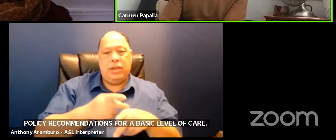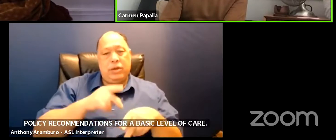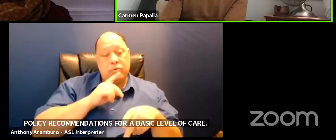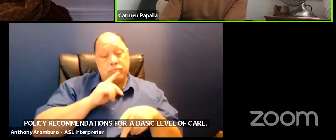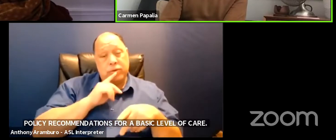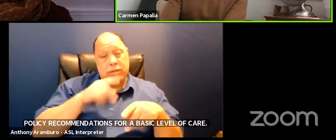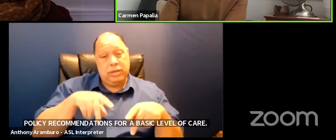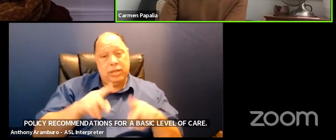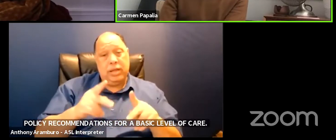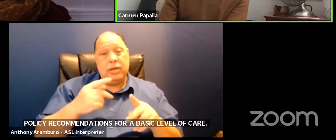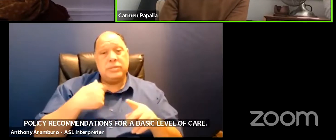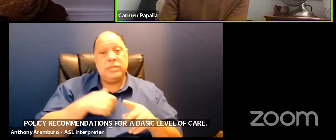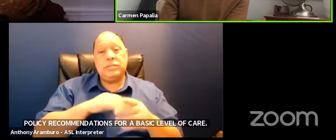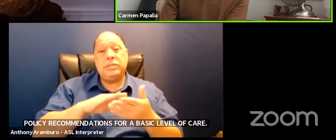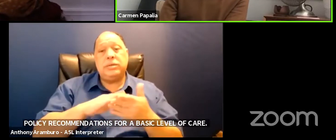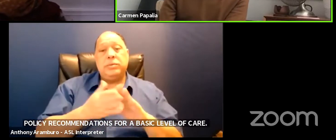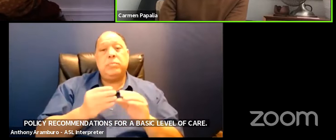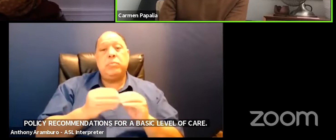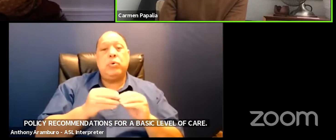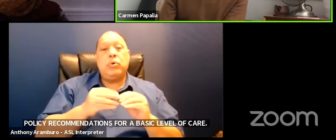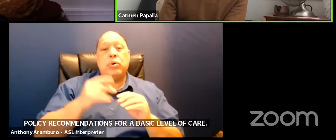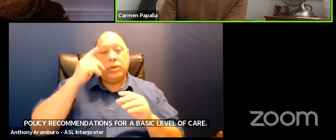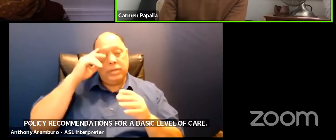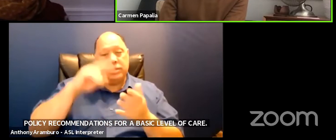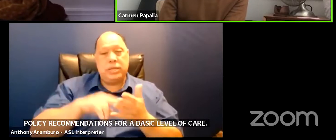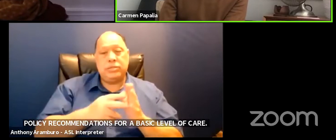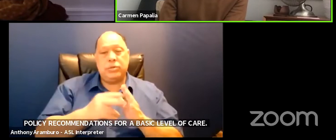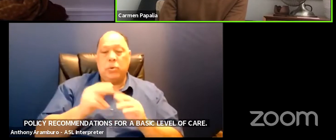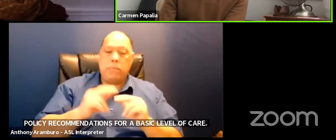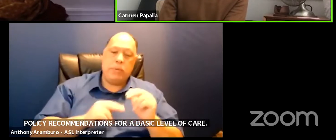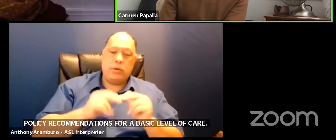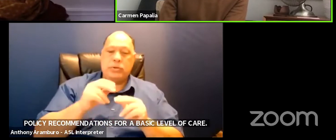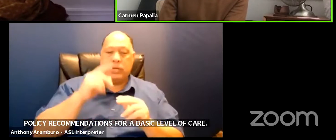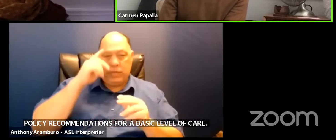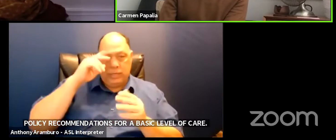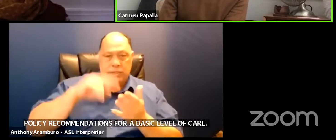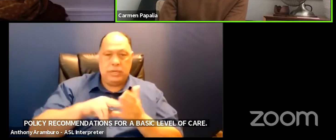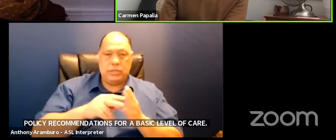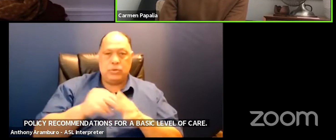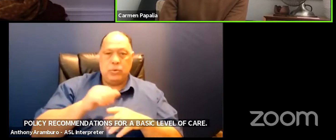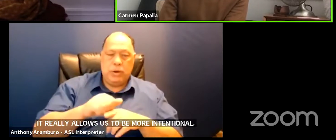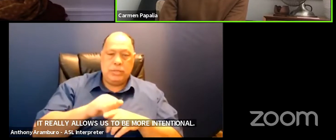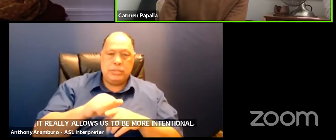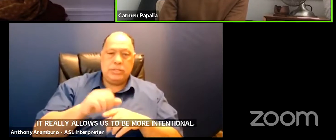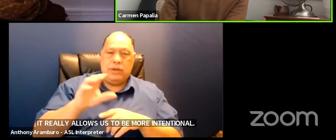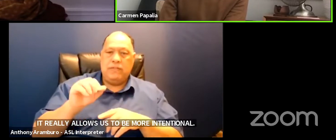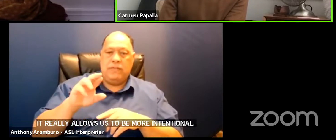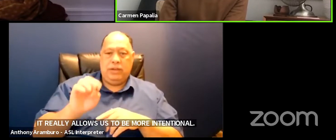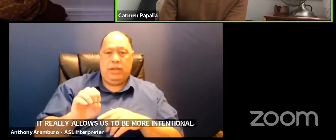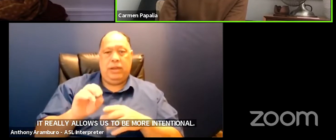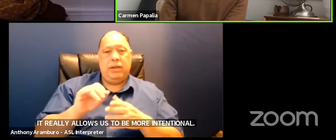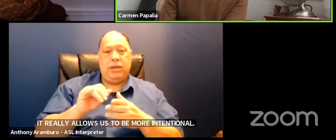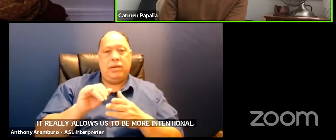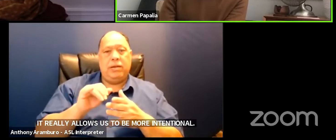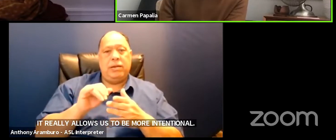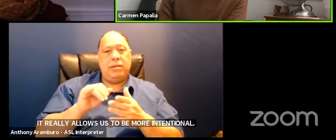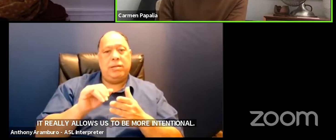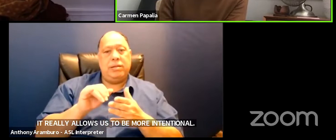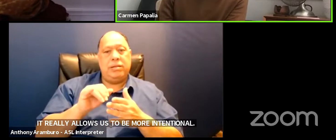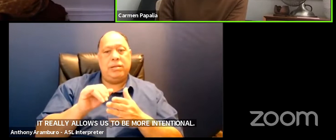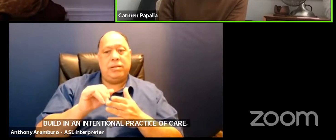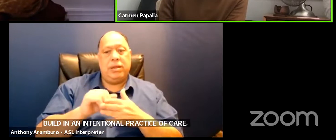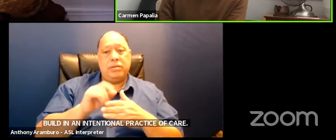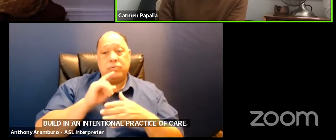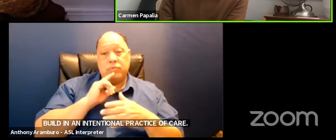more intentional, build an intentional practice of care, and that really is really